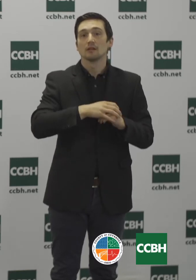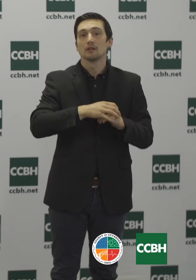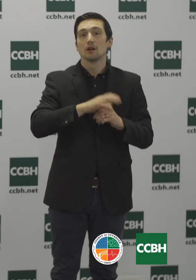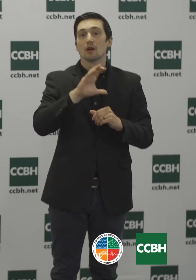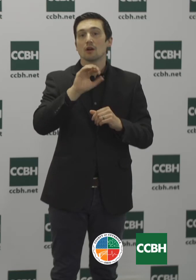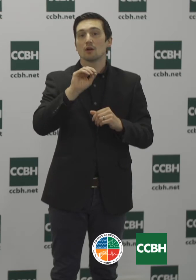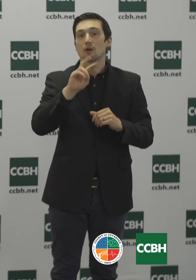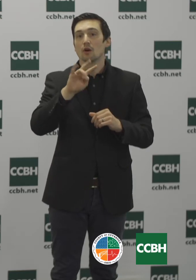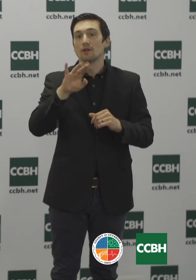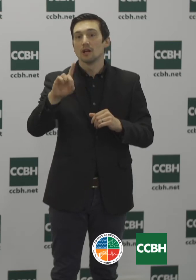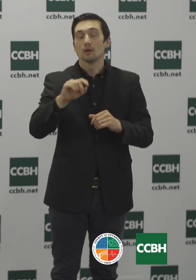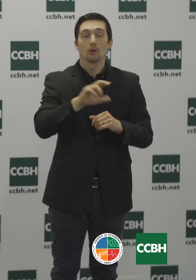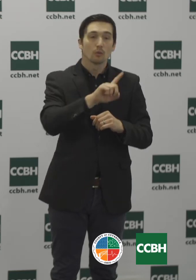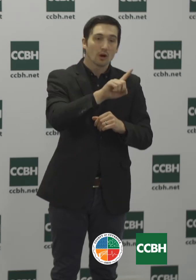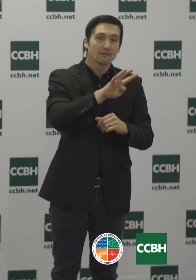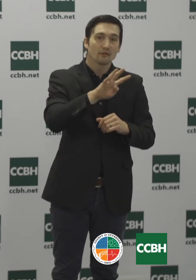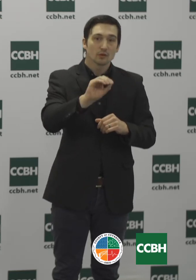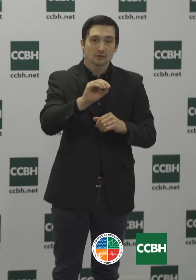1-440-59-COVID or